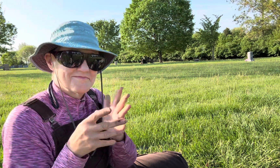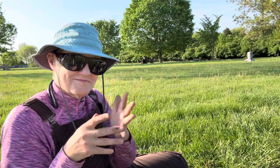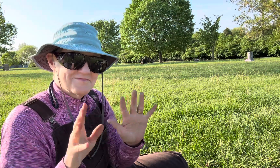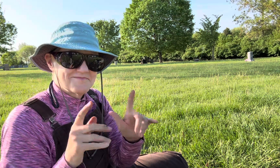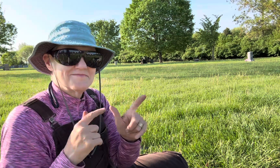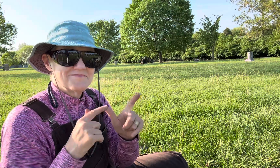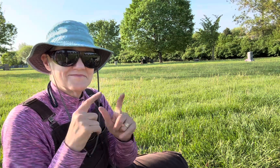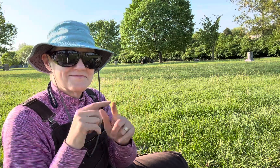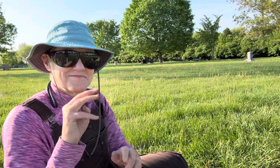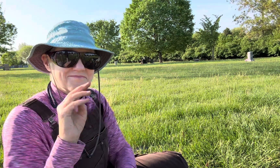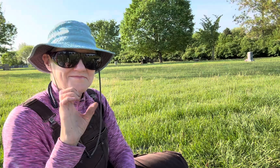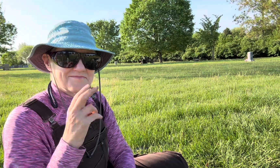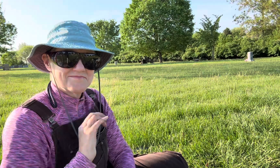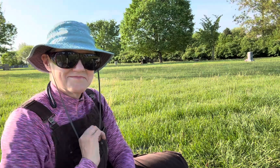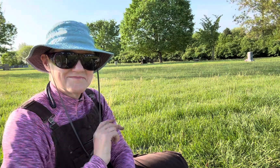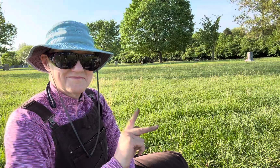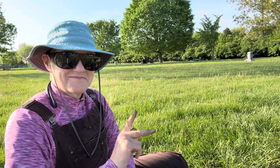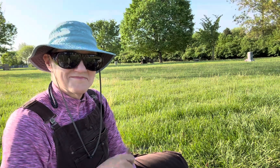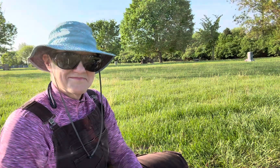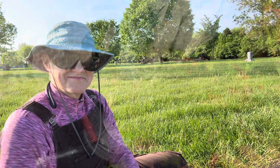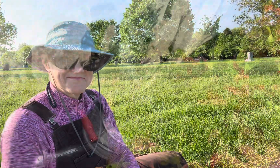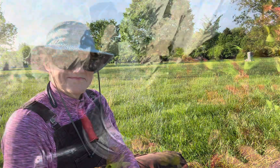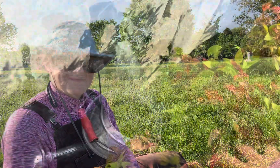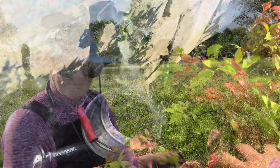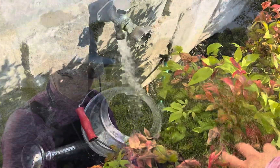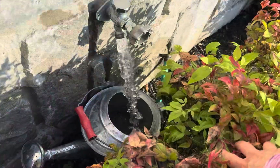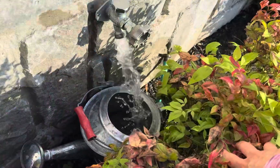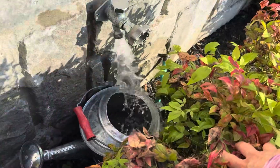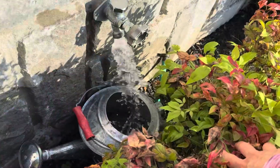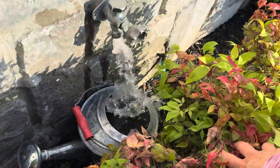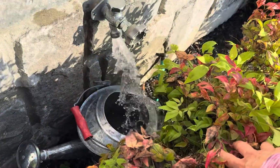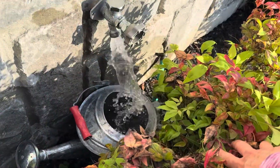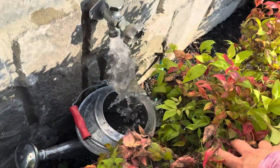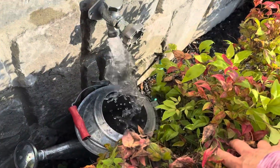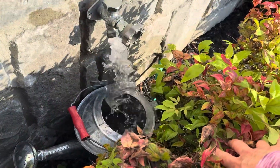that. And when I'm done doing that, I'll put the mulch back on.